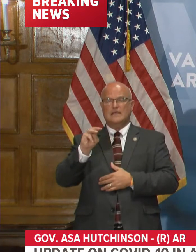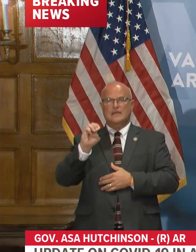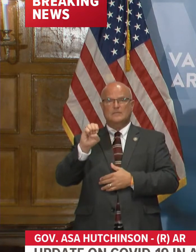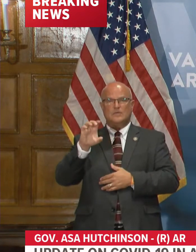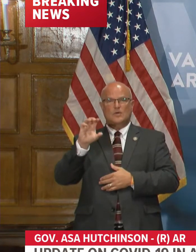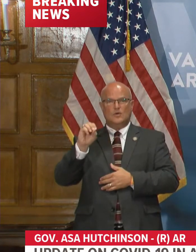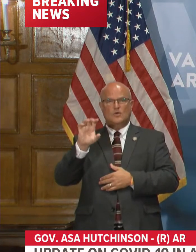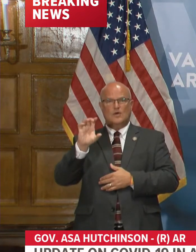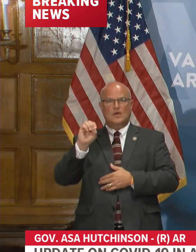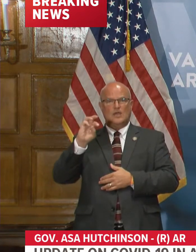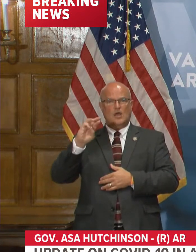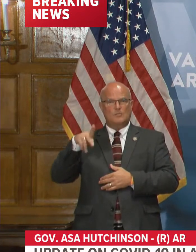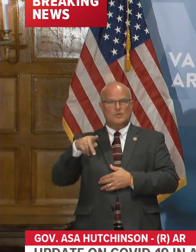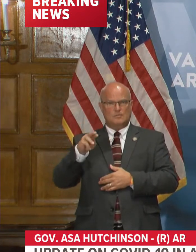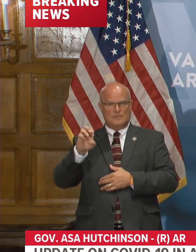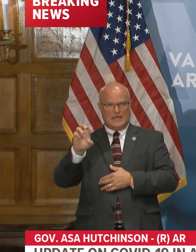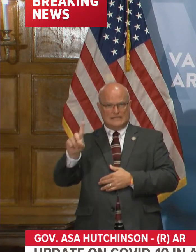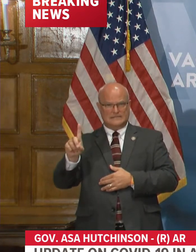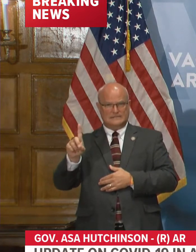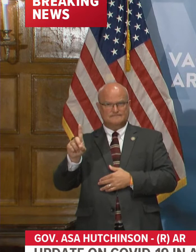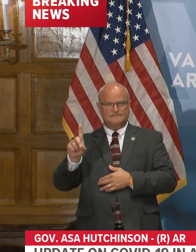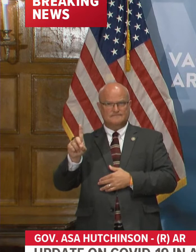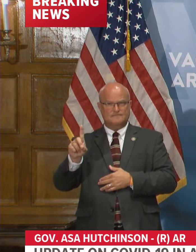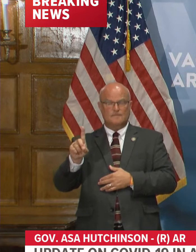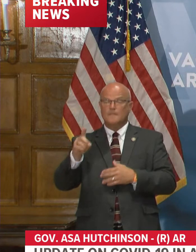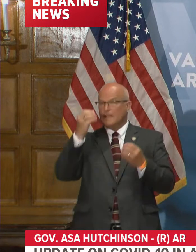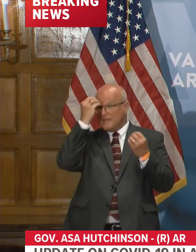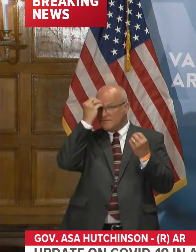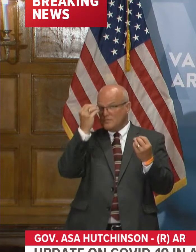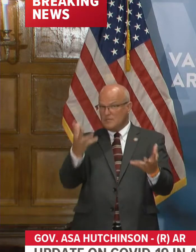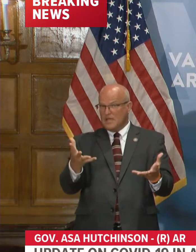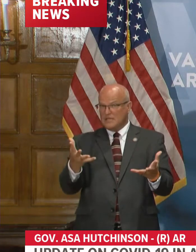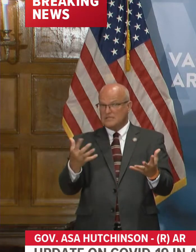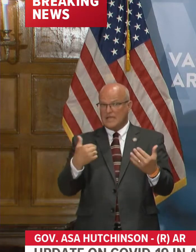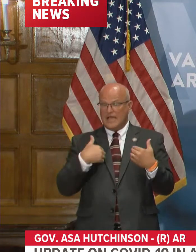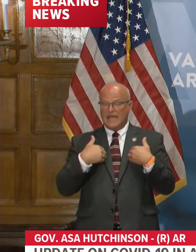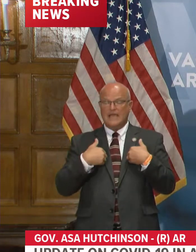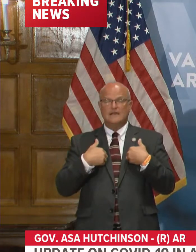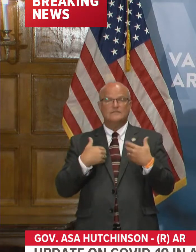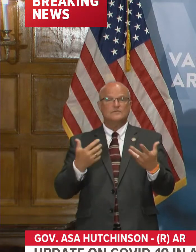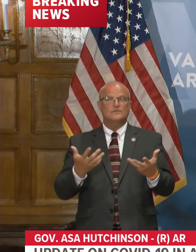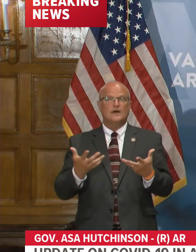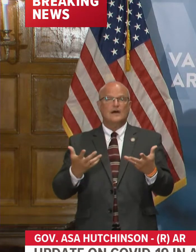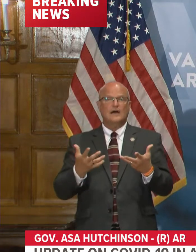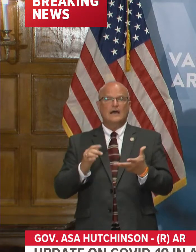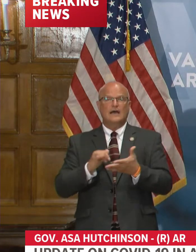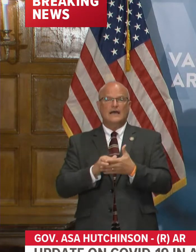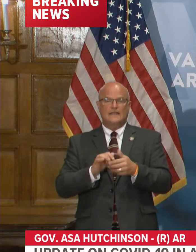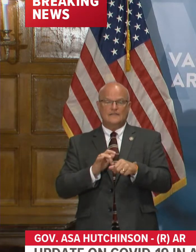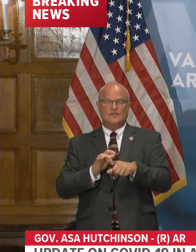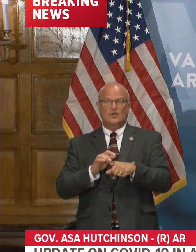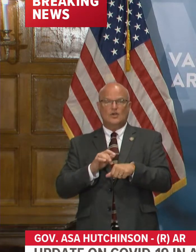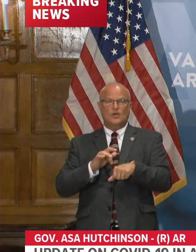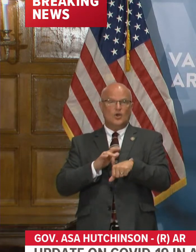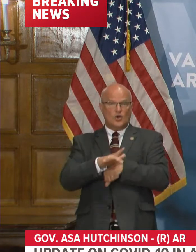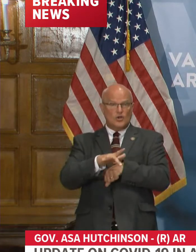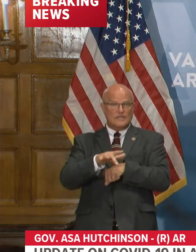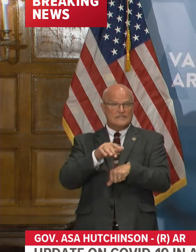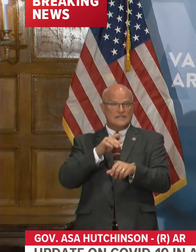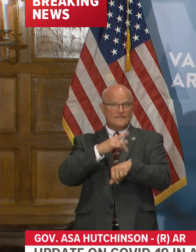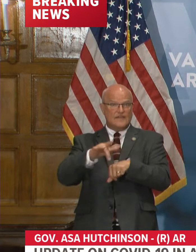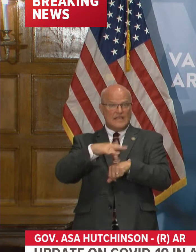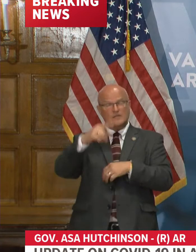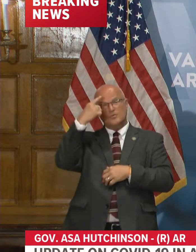immunocompromised. And the information that I have is that the earliest it will be